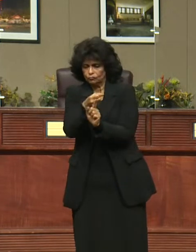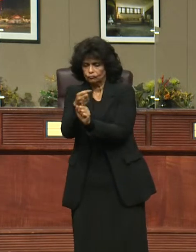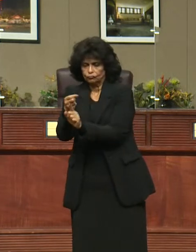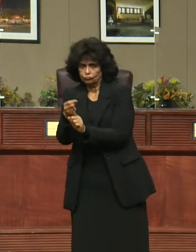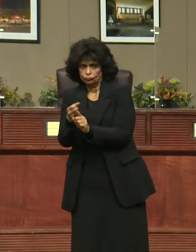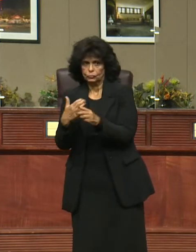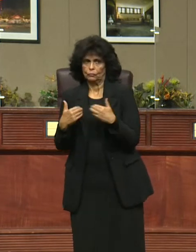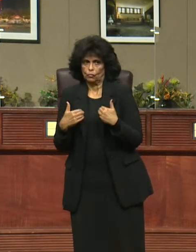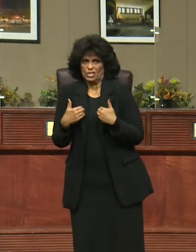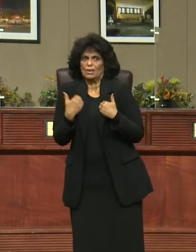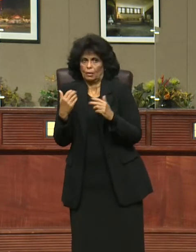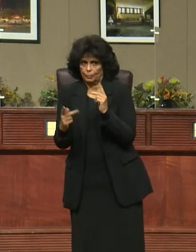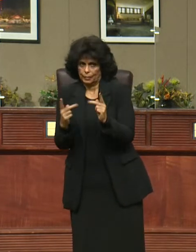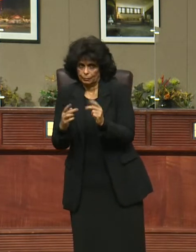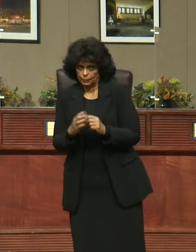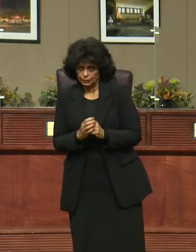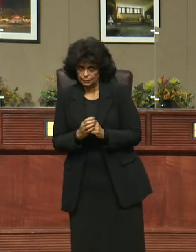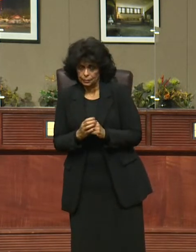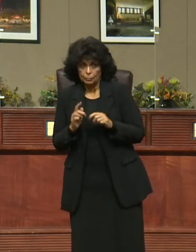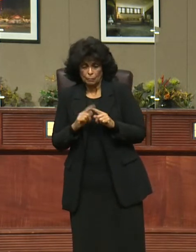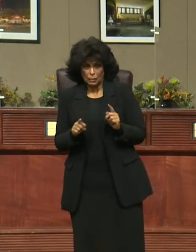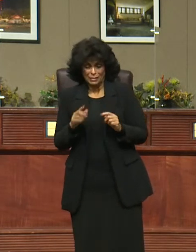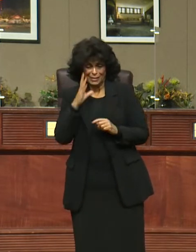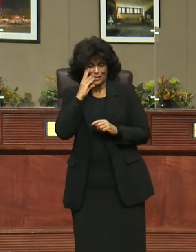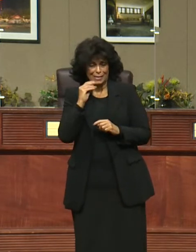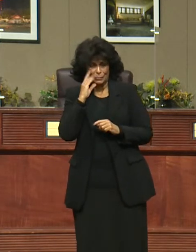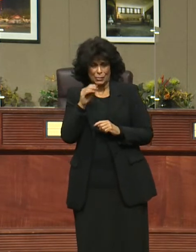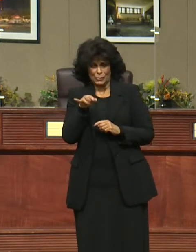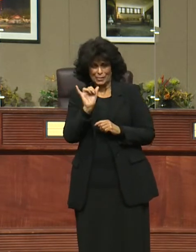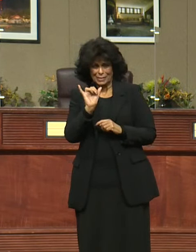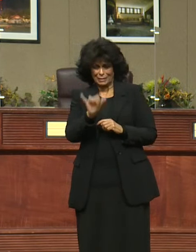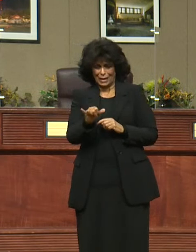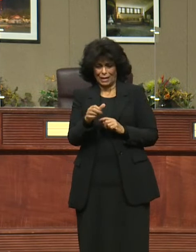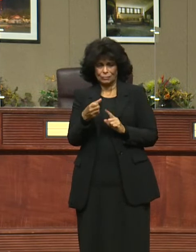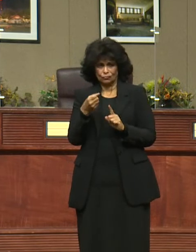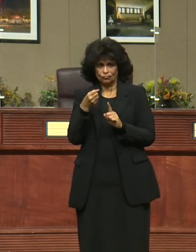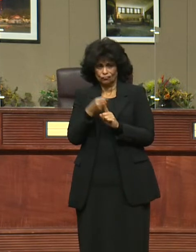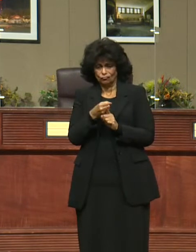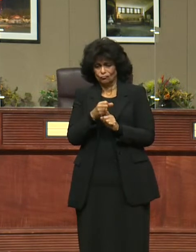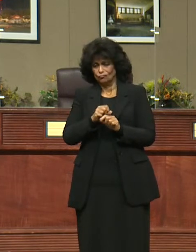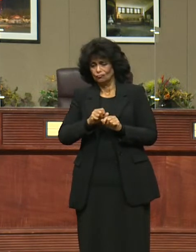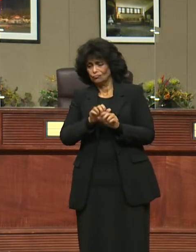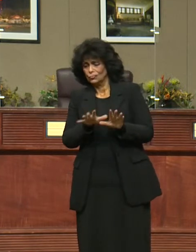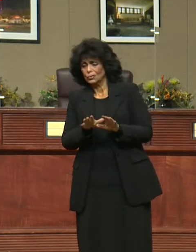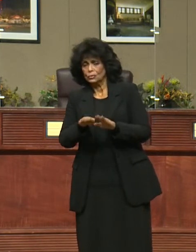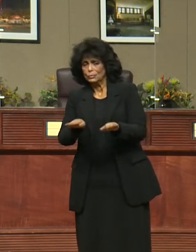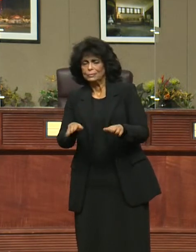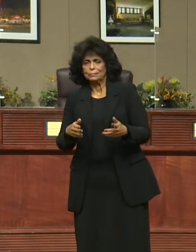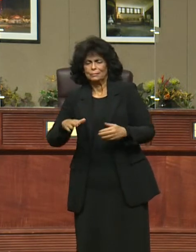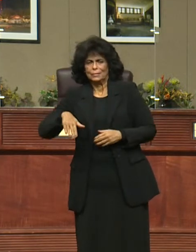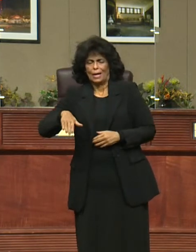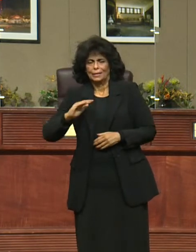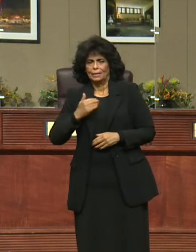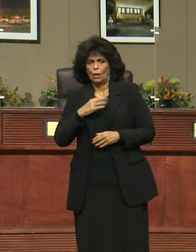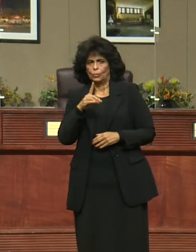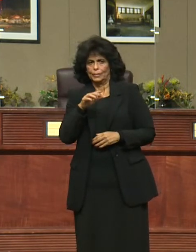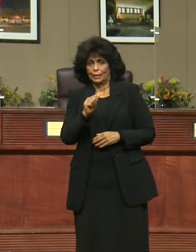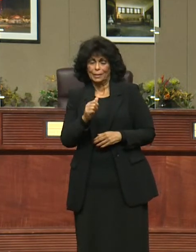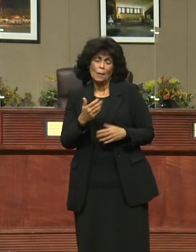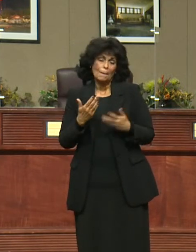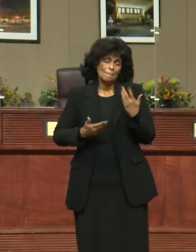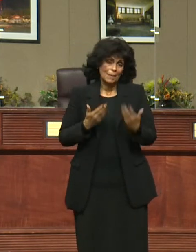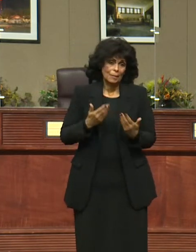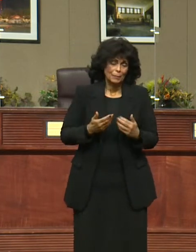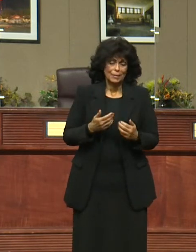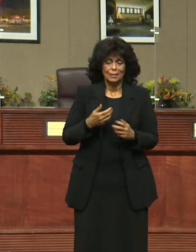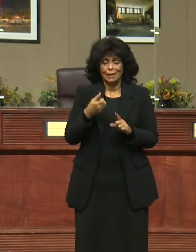but no, we have not experienced that we can see in the data. Remember, if it has been to 2 or 3, 4, 5 people,